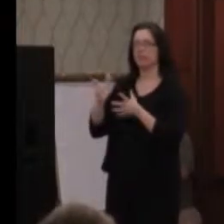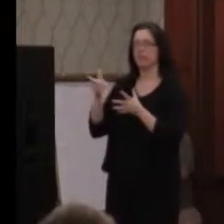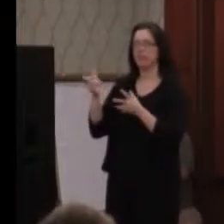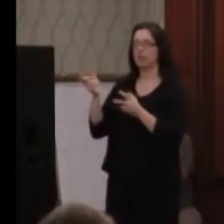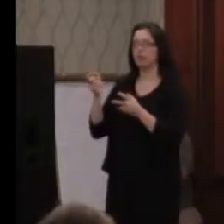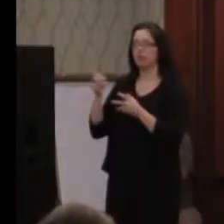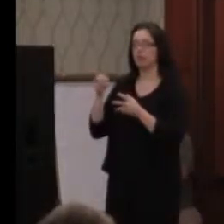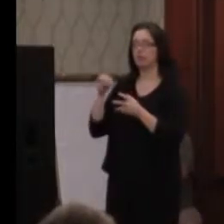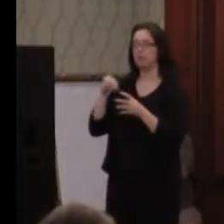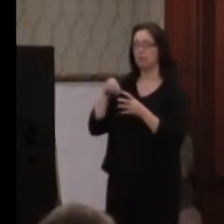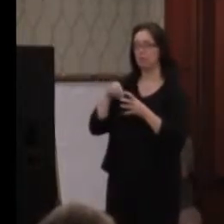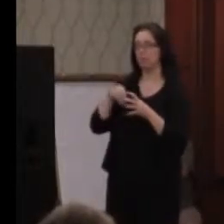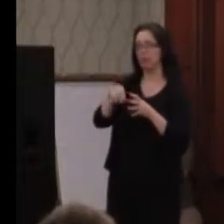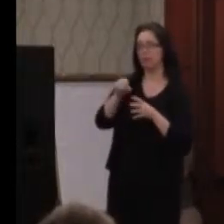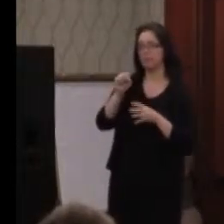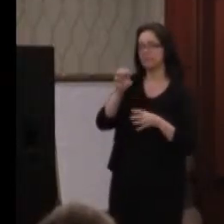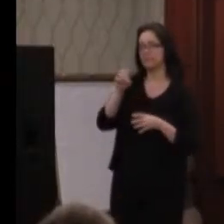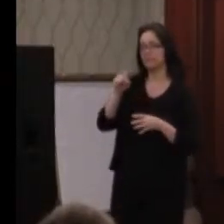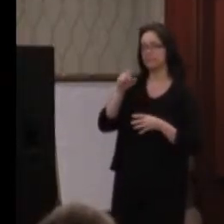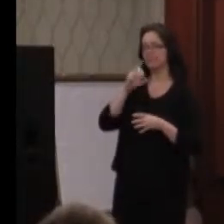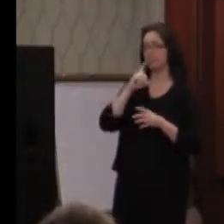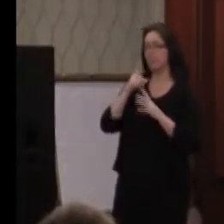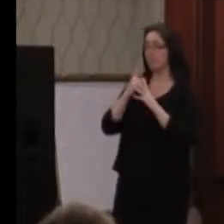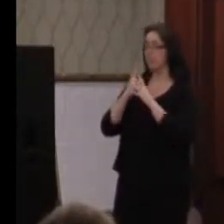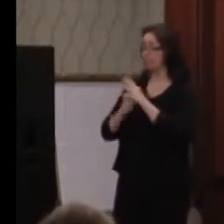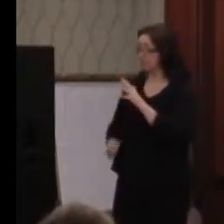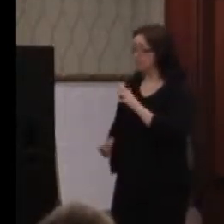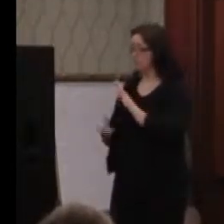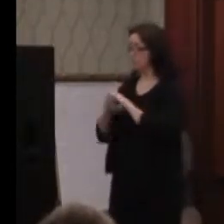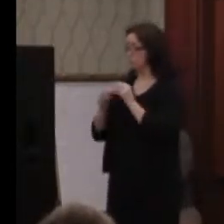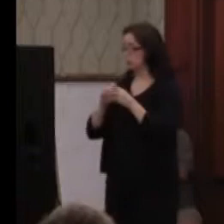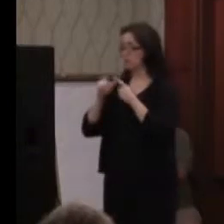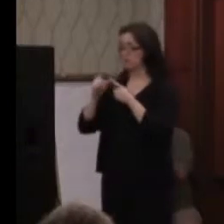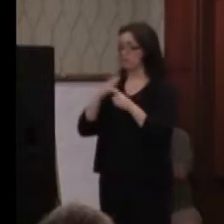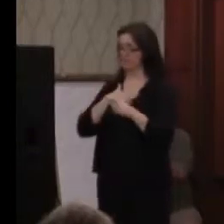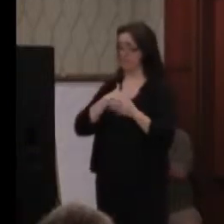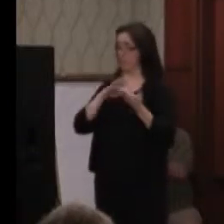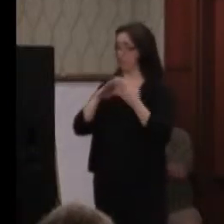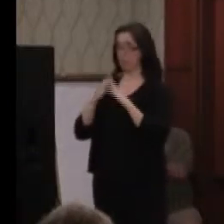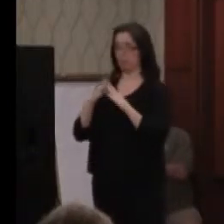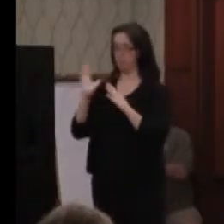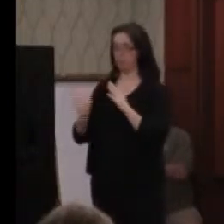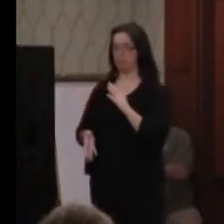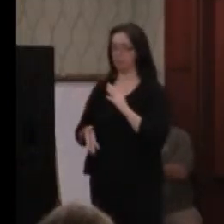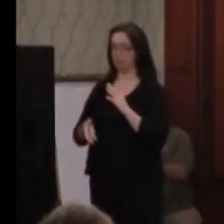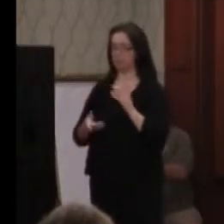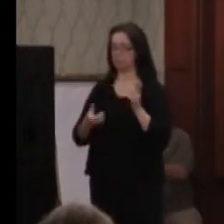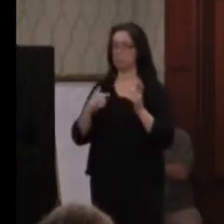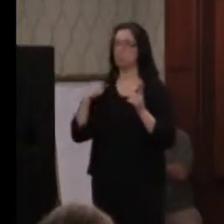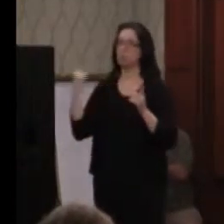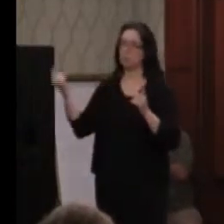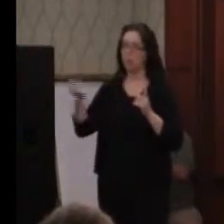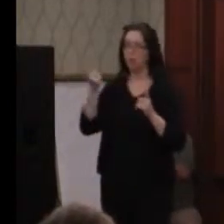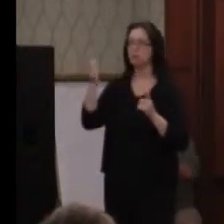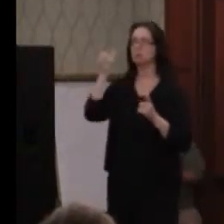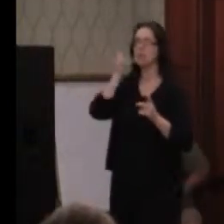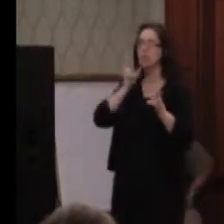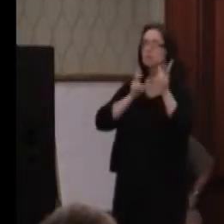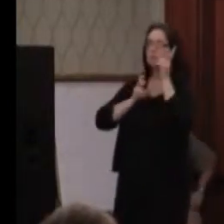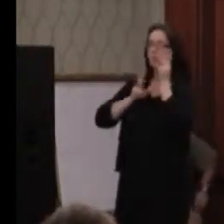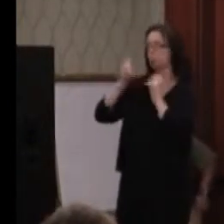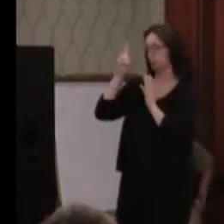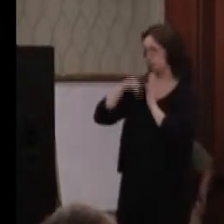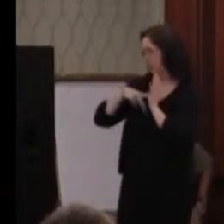for really what I'm doing. There was no disappearance of storytelling in my community. We were always hearing,